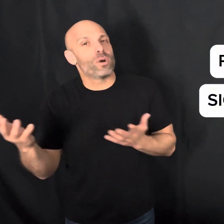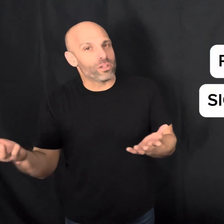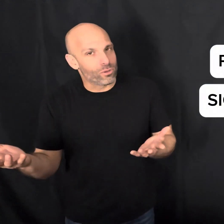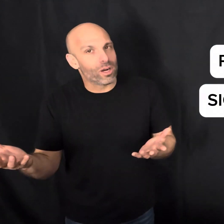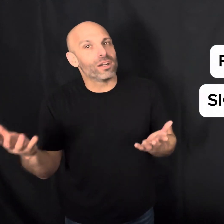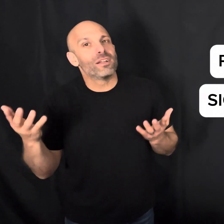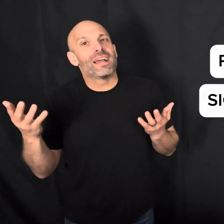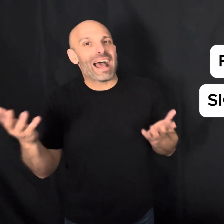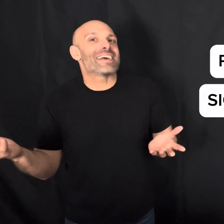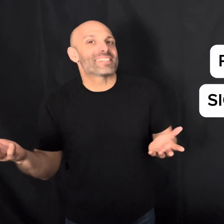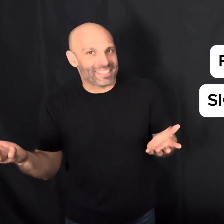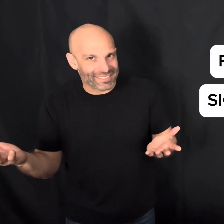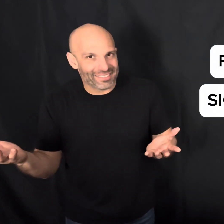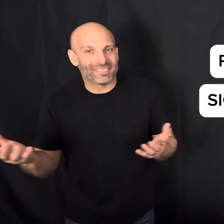you are asking.